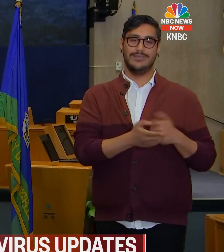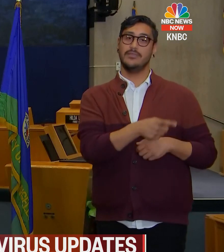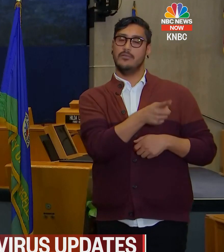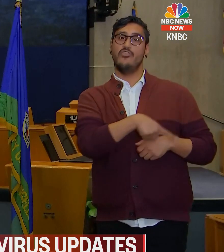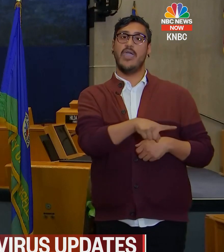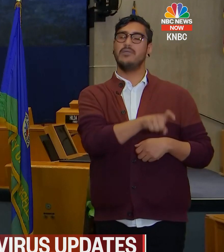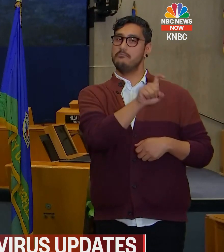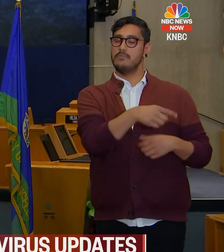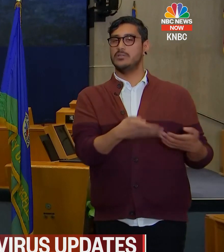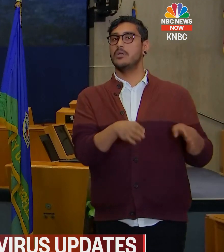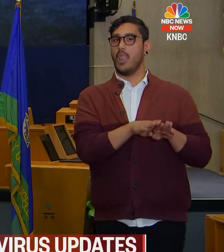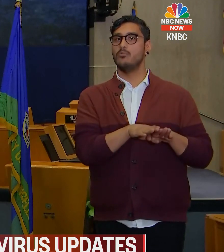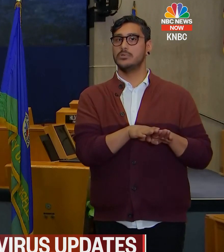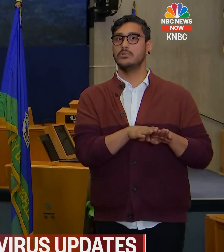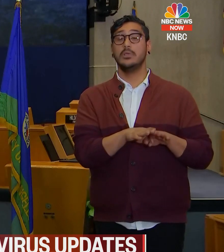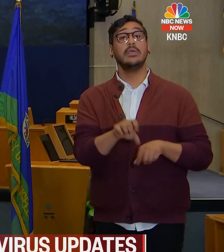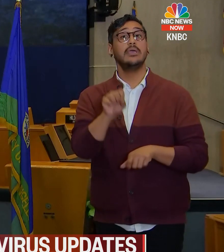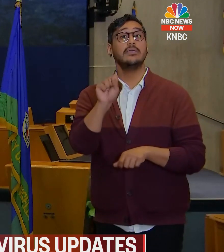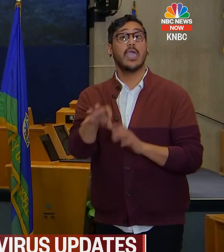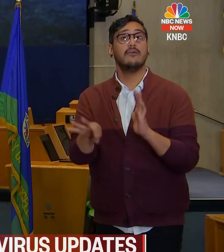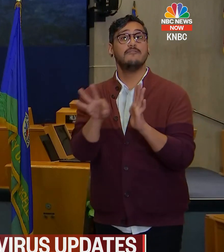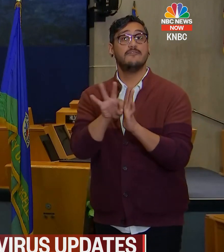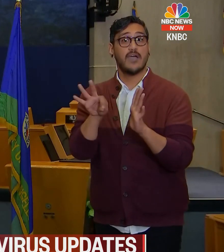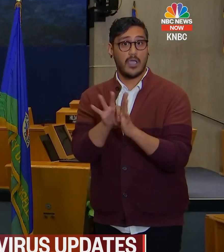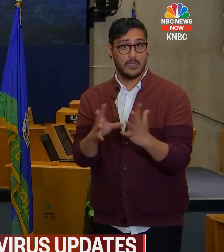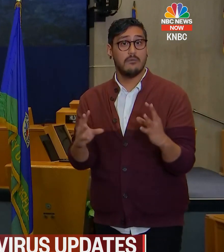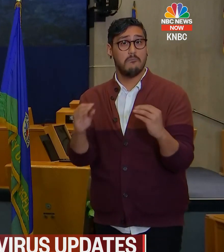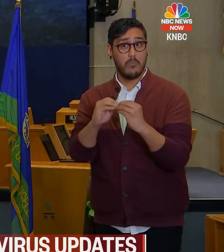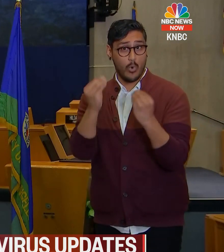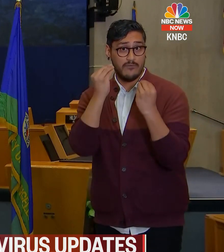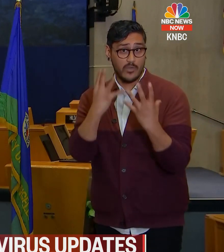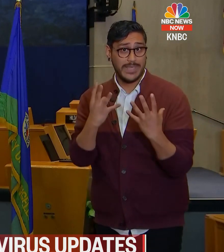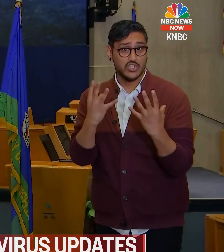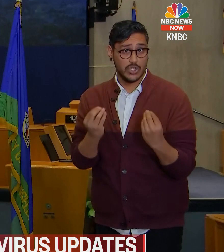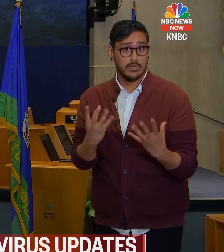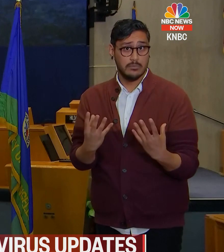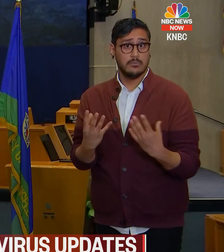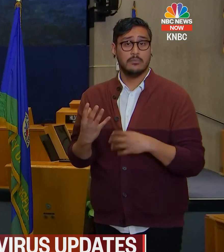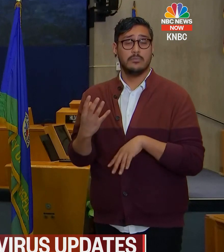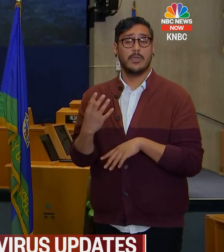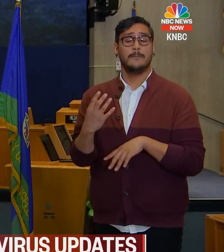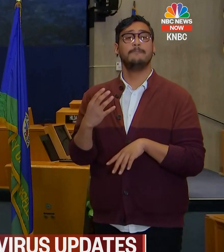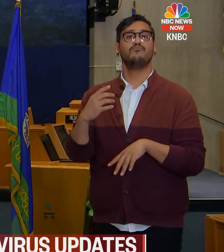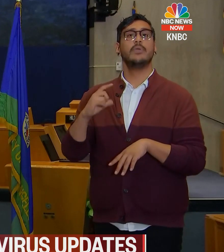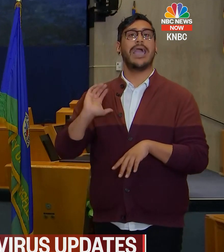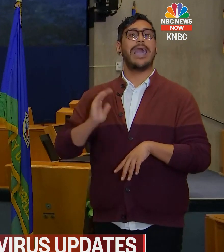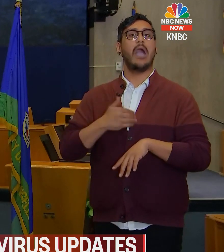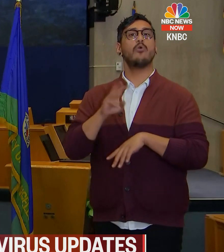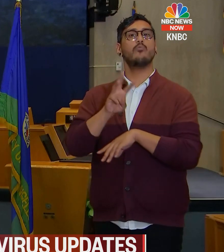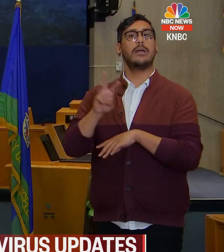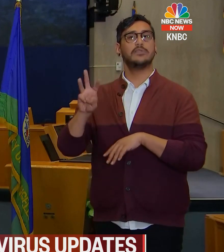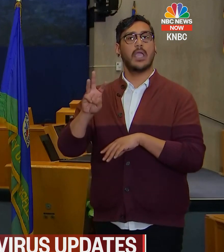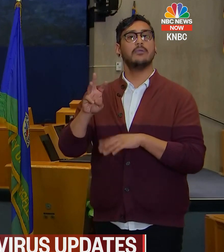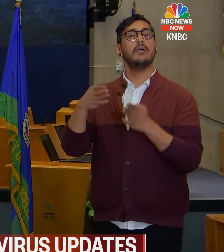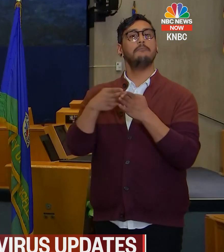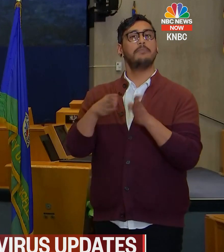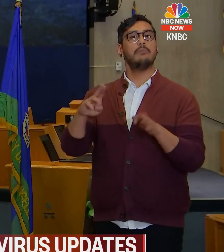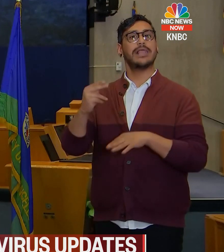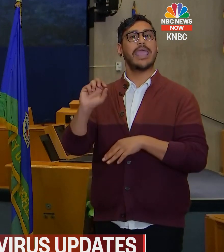closed. You can find our order and lots of other good guidance and information at our website,